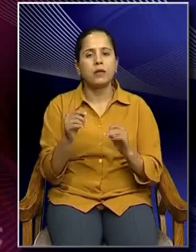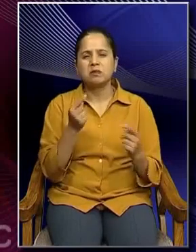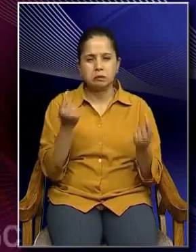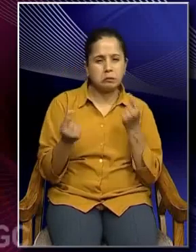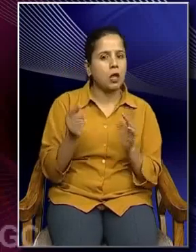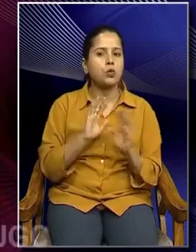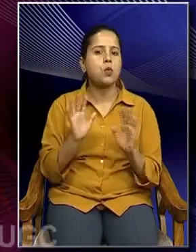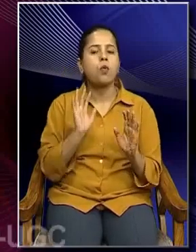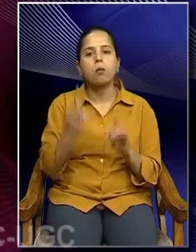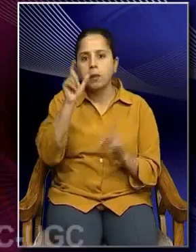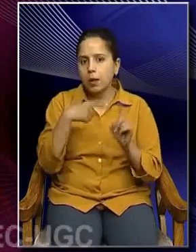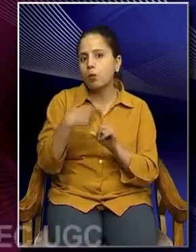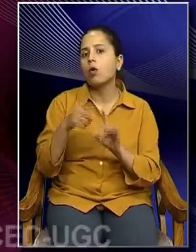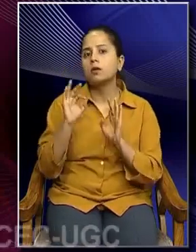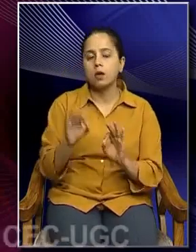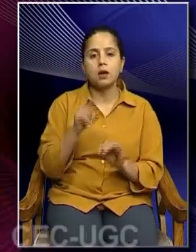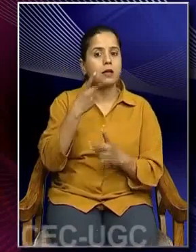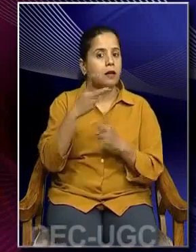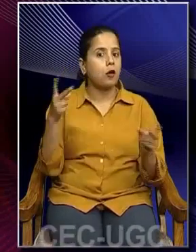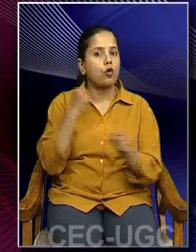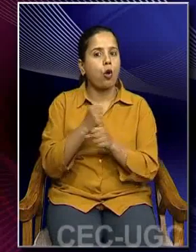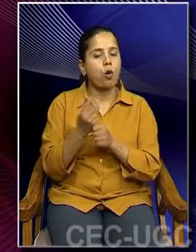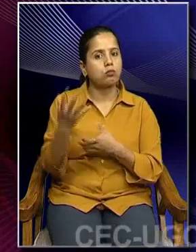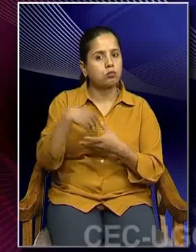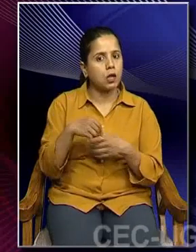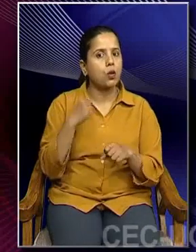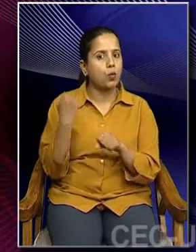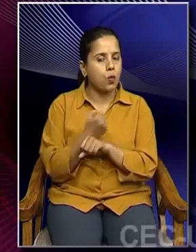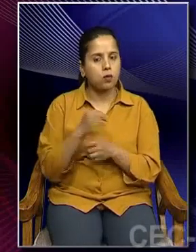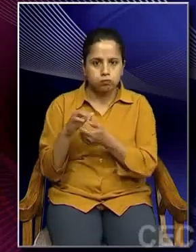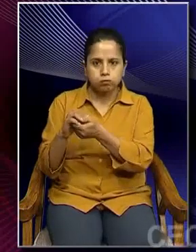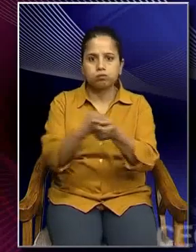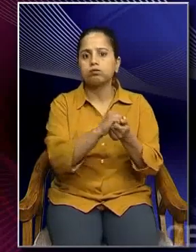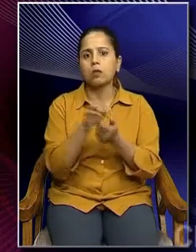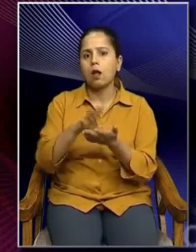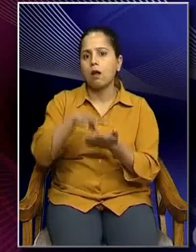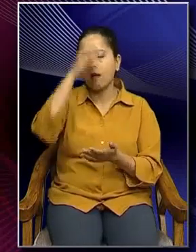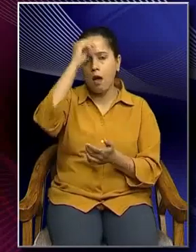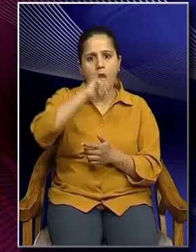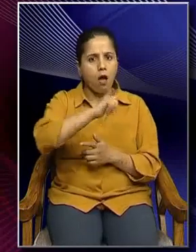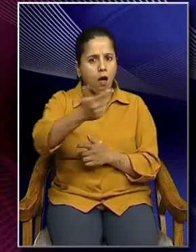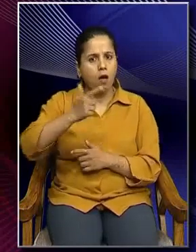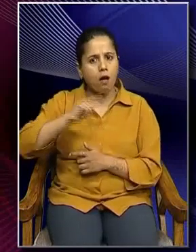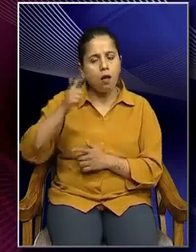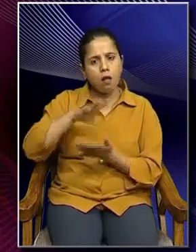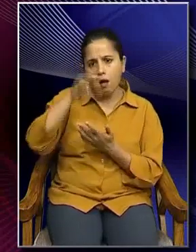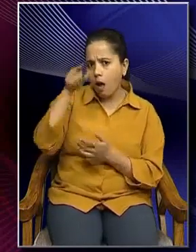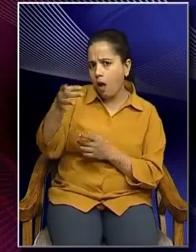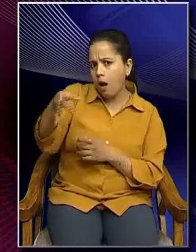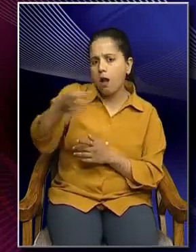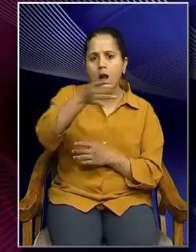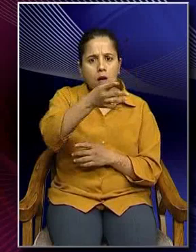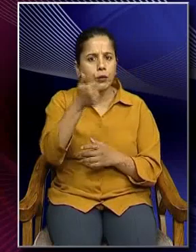collaboration, where different government bodies work together in the partnership and they learn from each other's